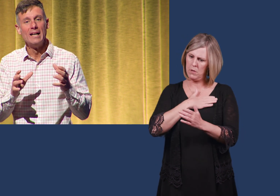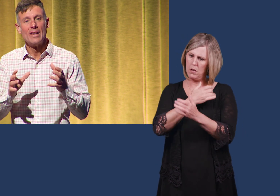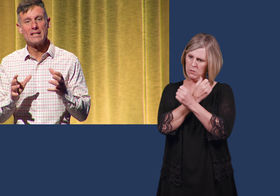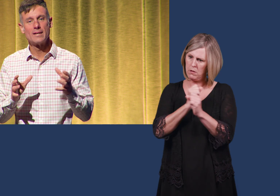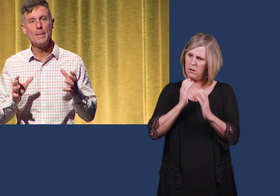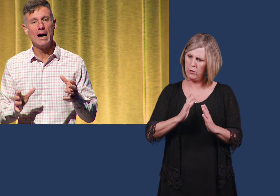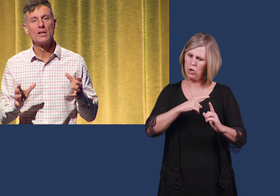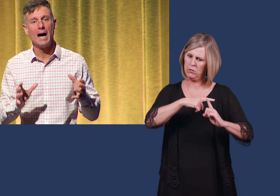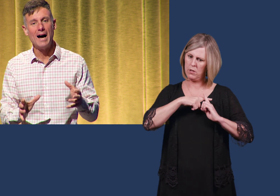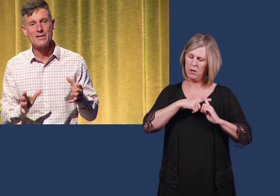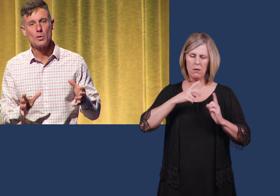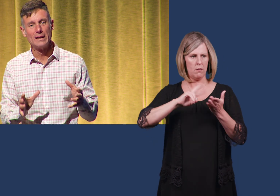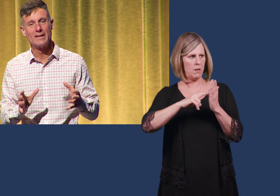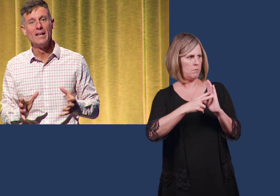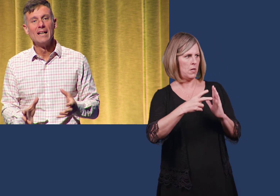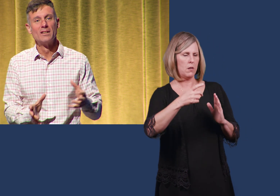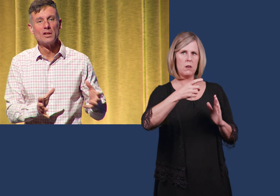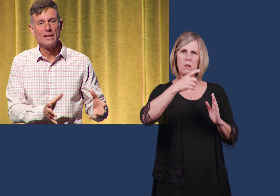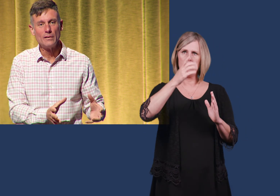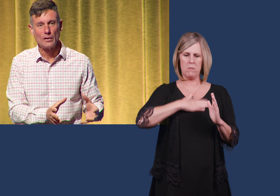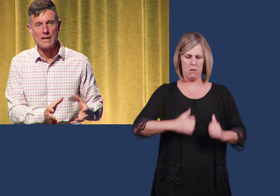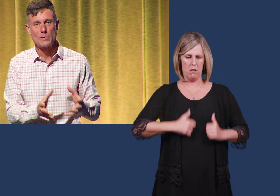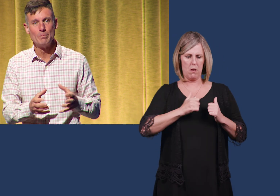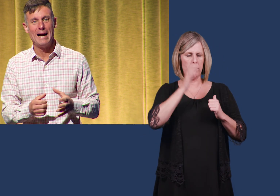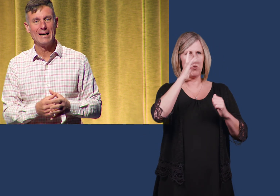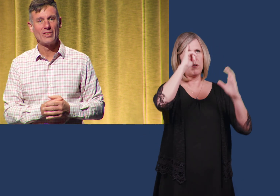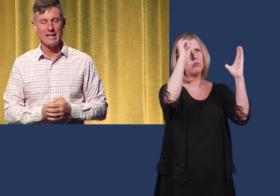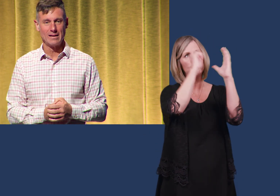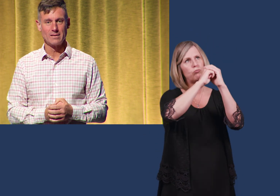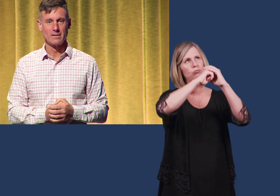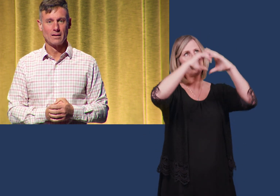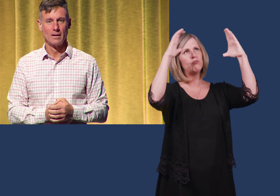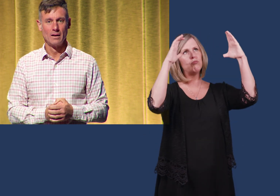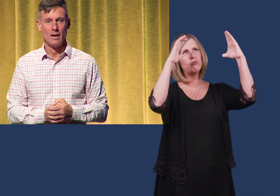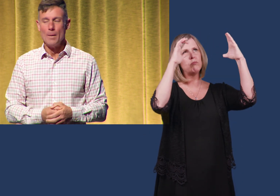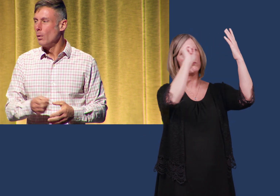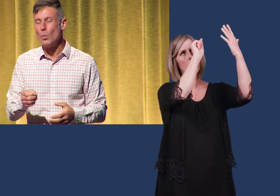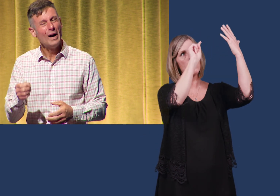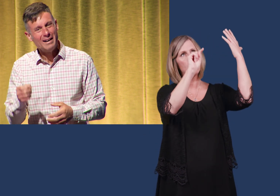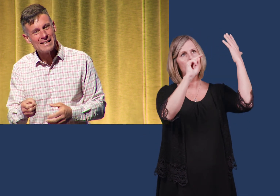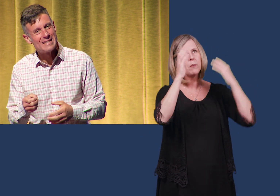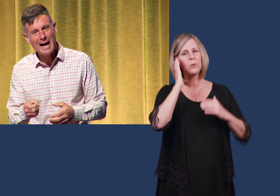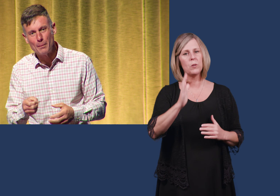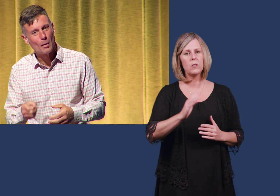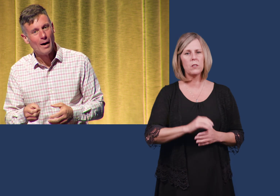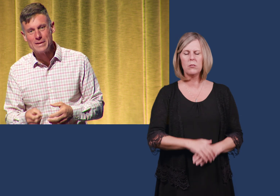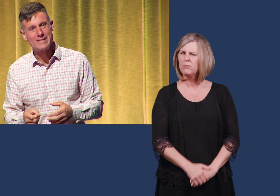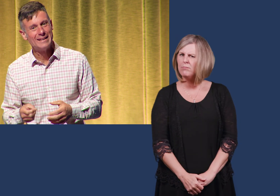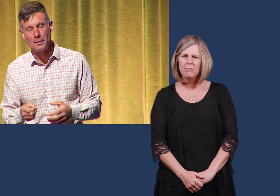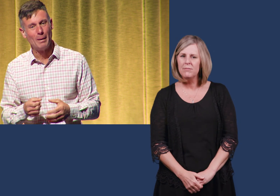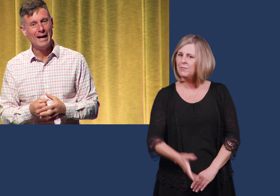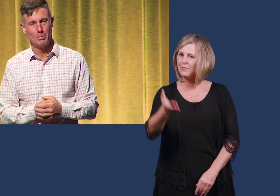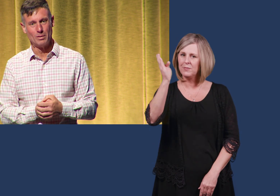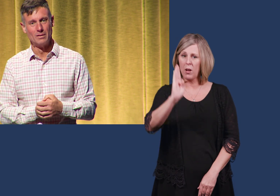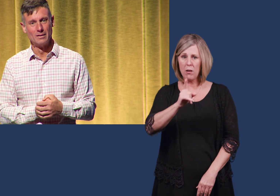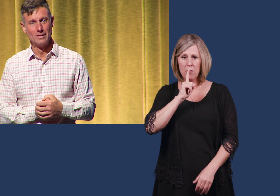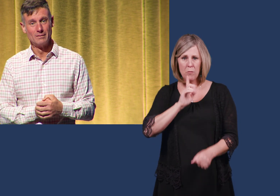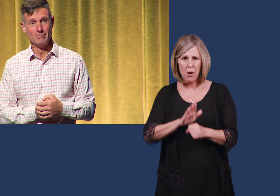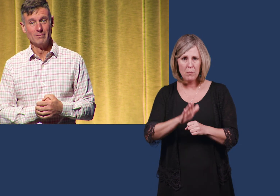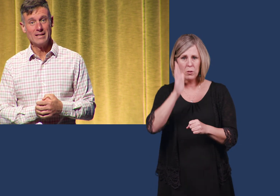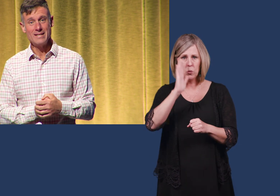heart that somehow God is going to deliver us from bad things. But where is that promise in the